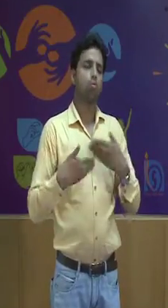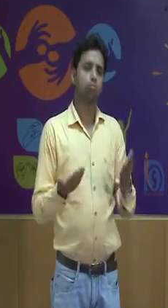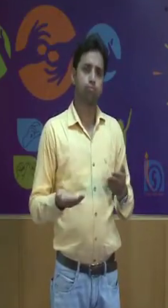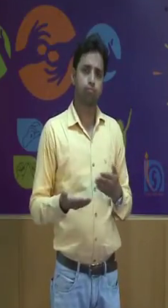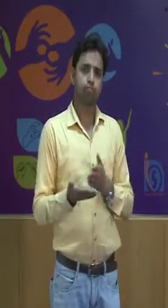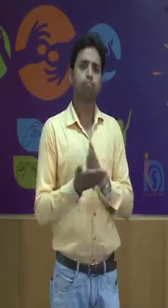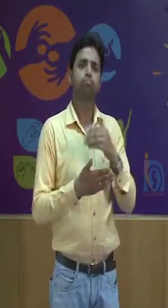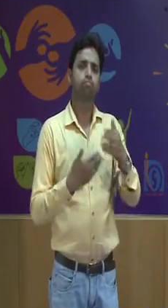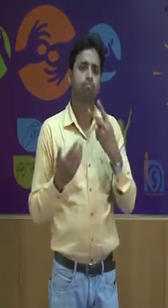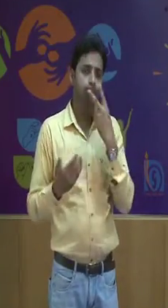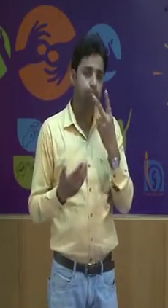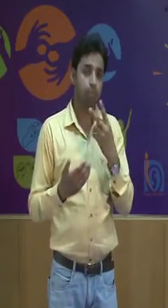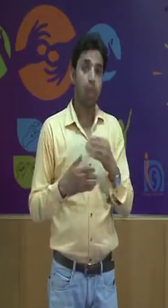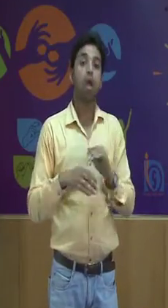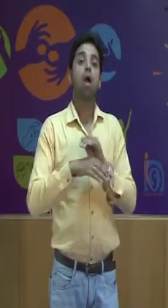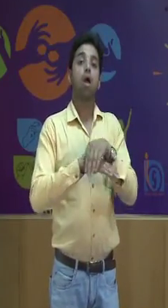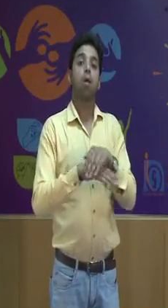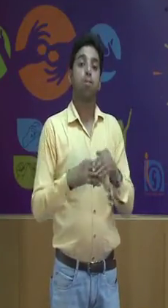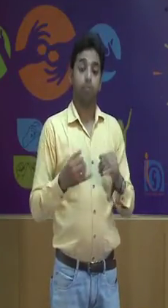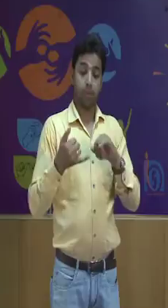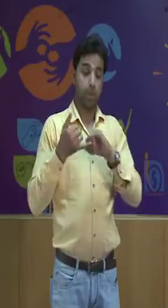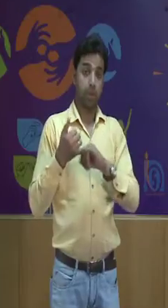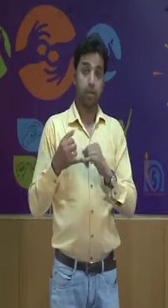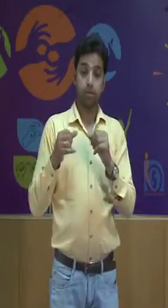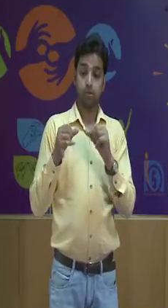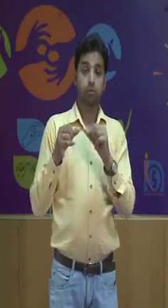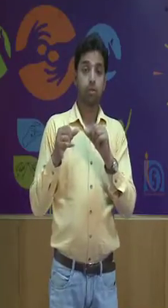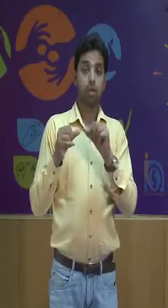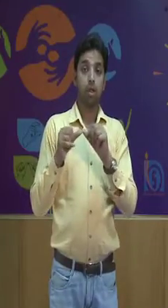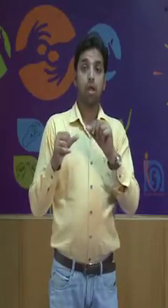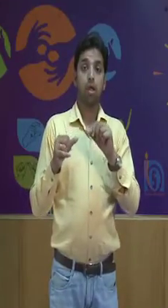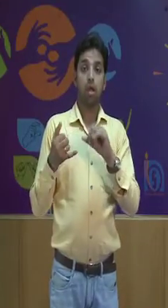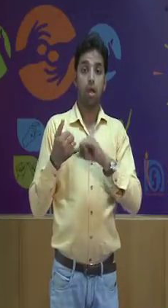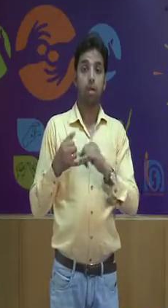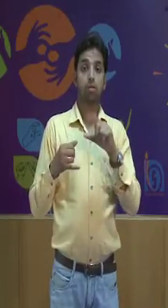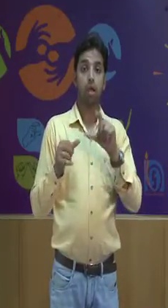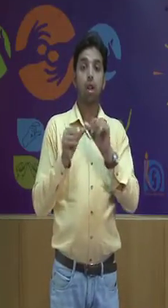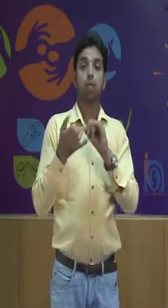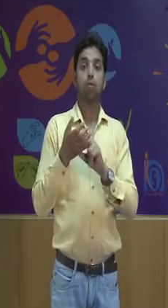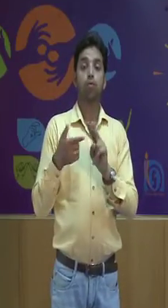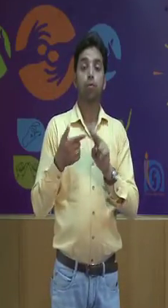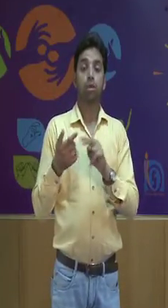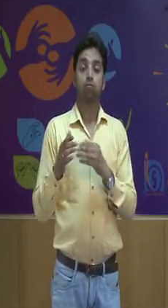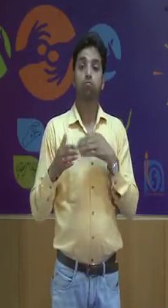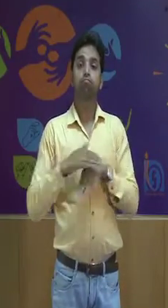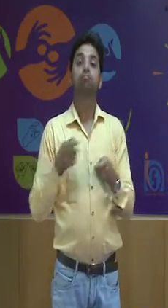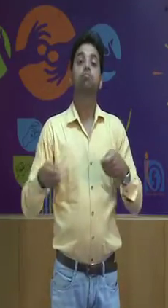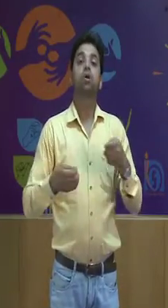We also come to know about slave market in the Vijayanagar